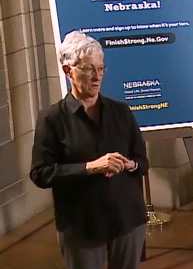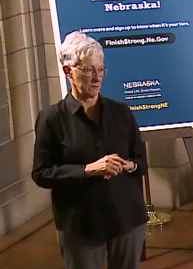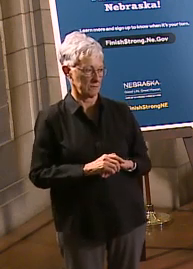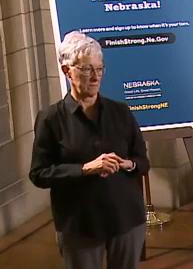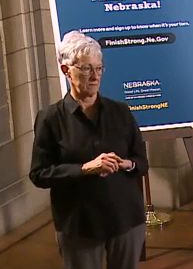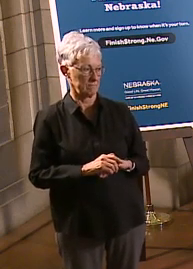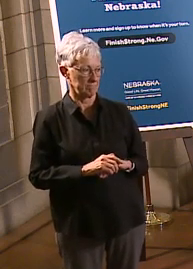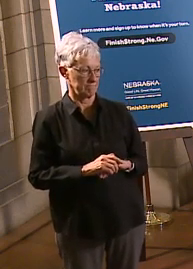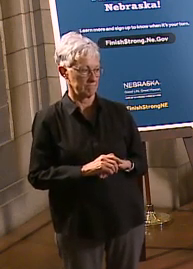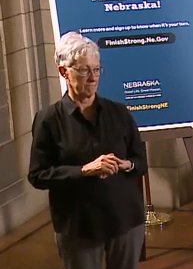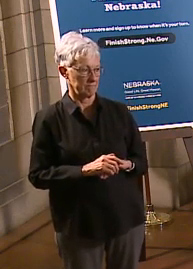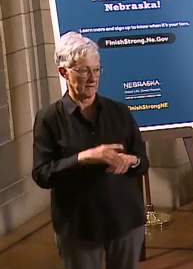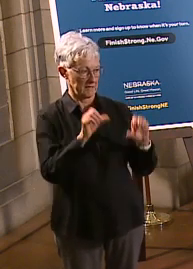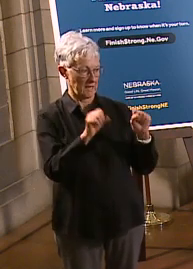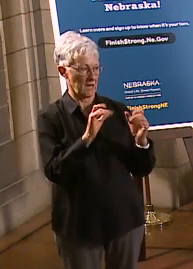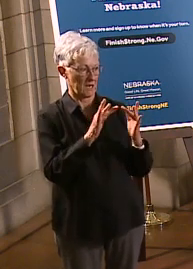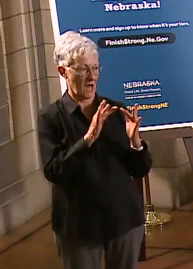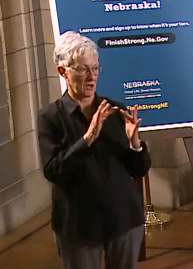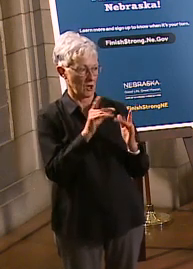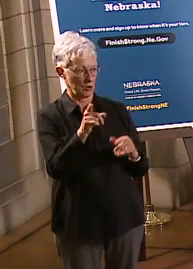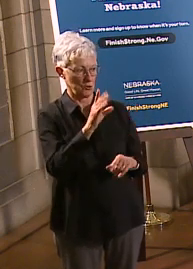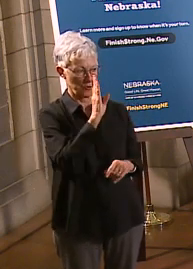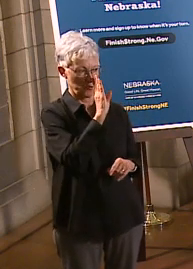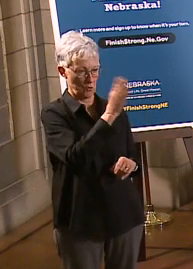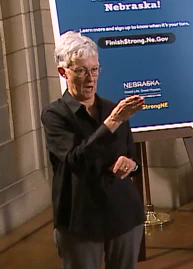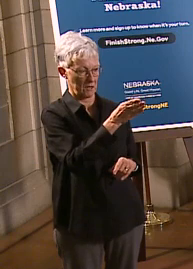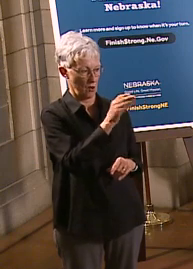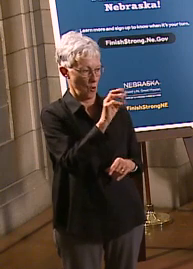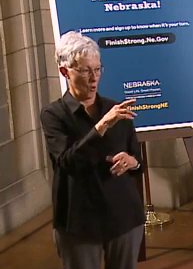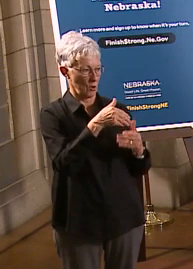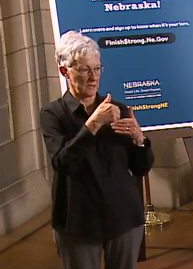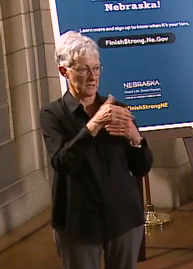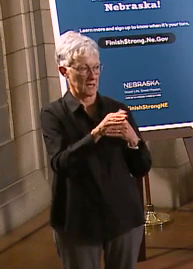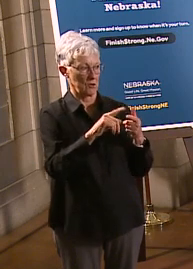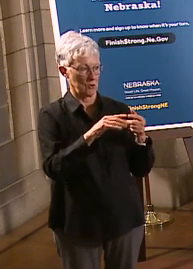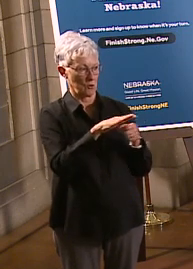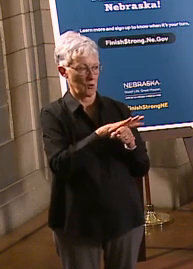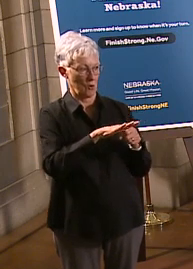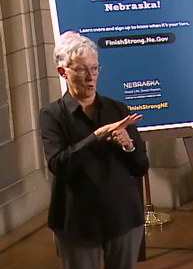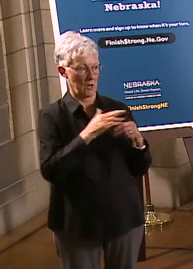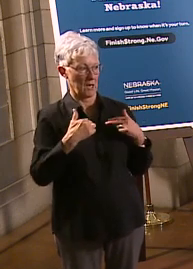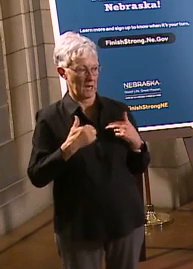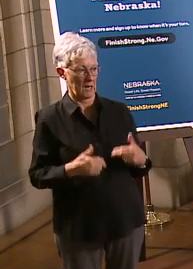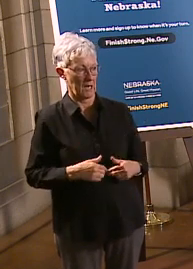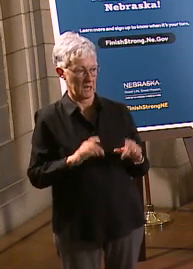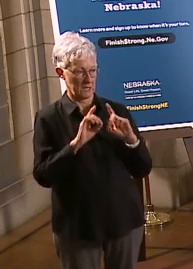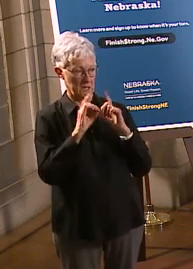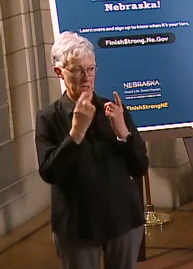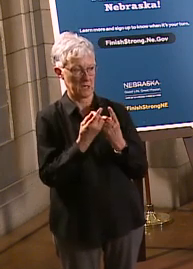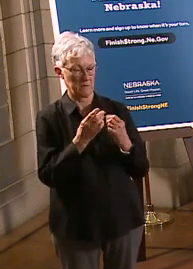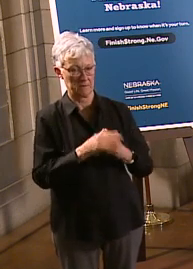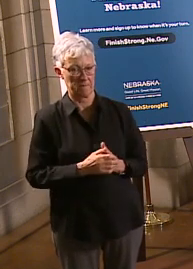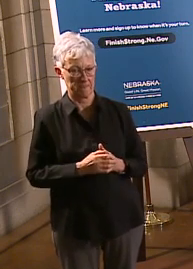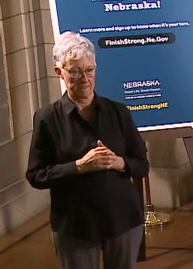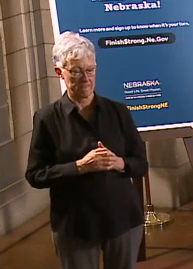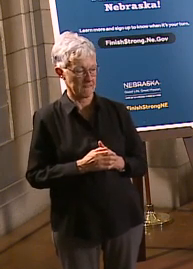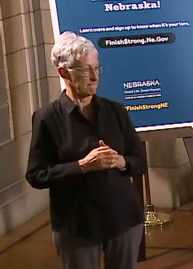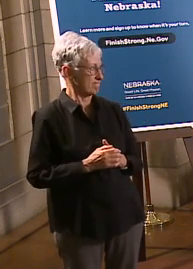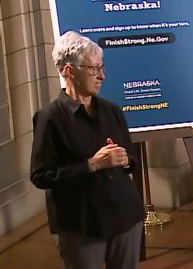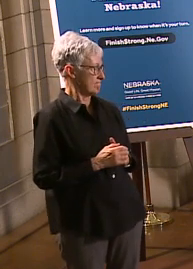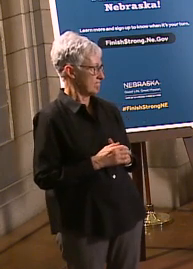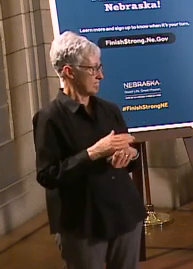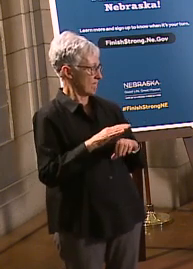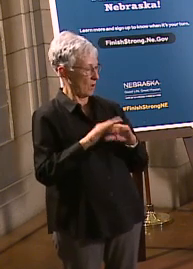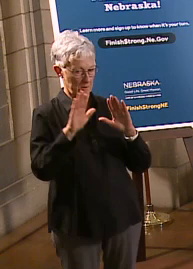either contact you directly or they'll send them to the local public health departments to contact you. And at the bottom of the screen here, I've got